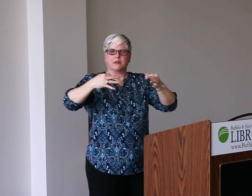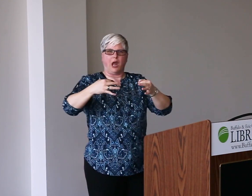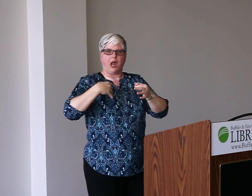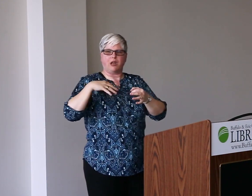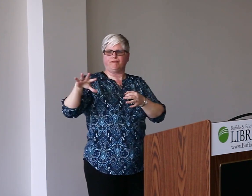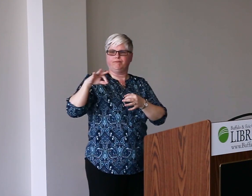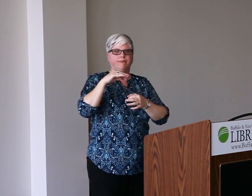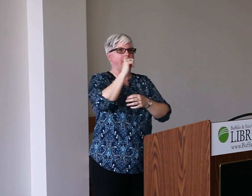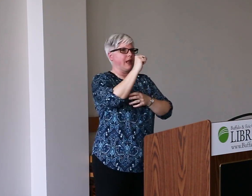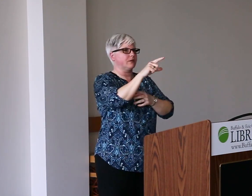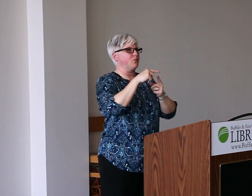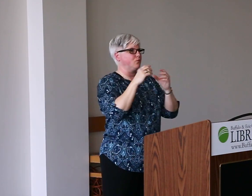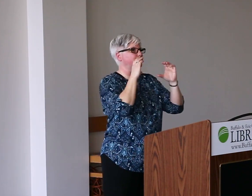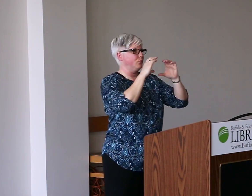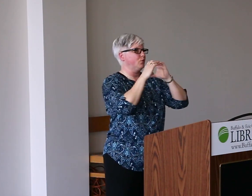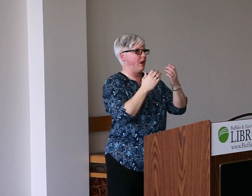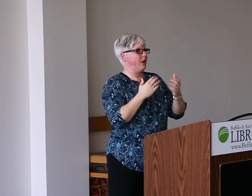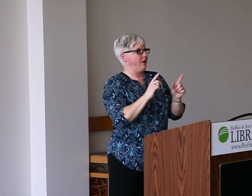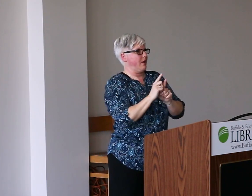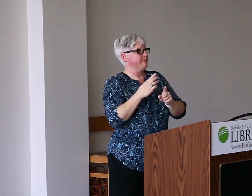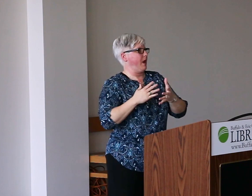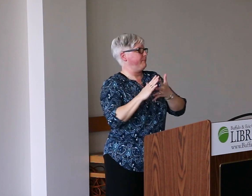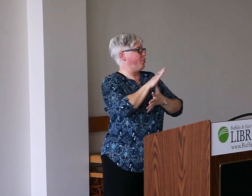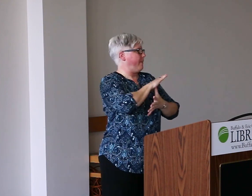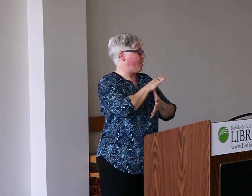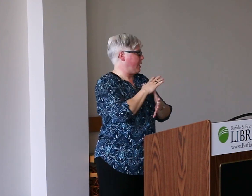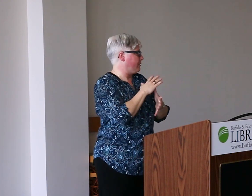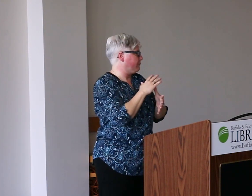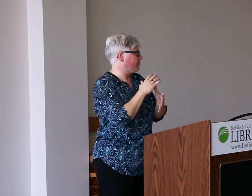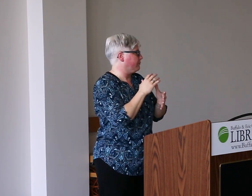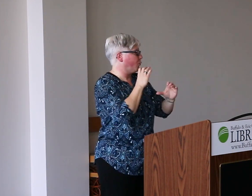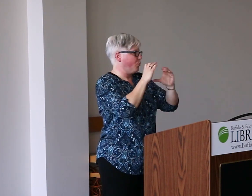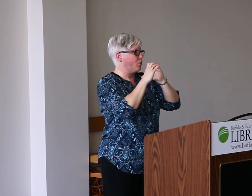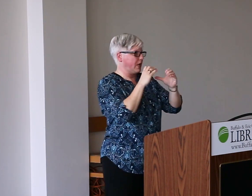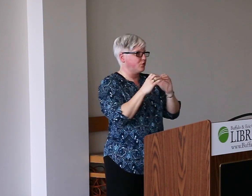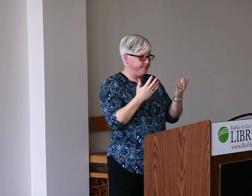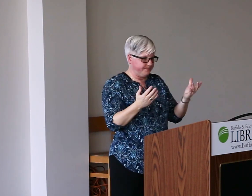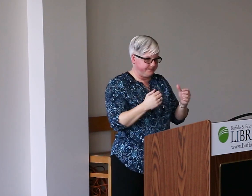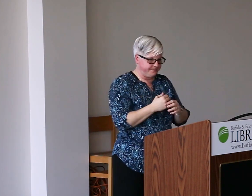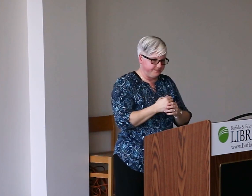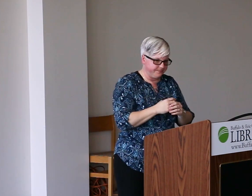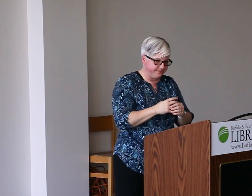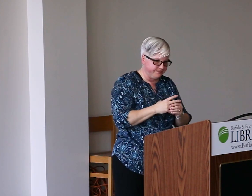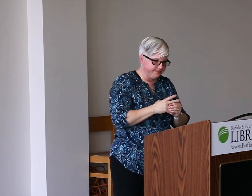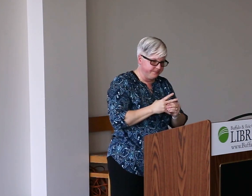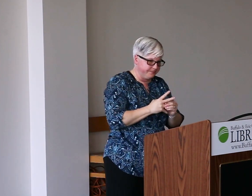And that's why I decided to pick ASL as my primary mode of communication.